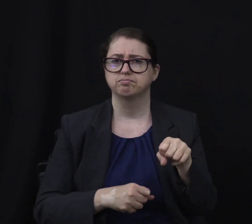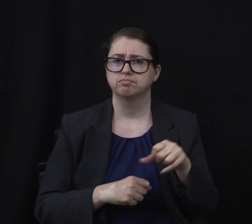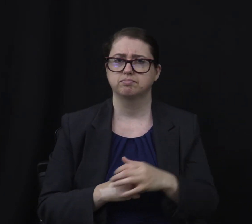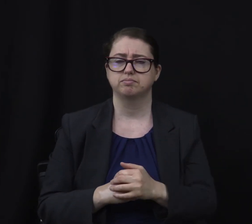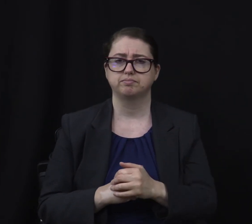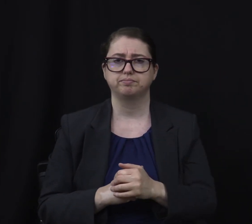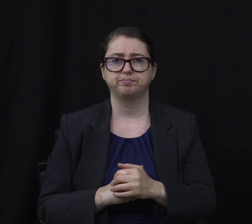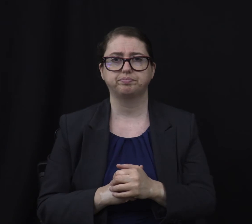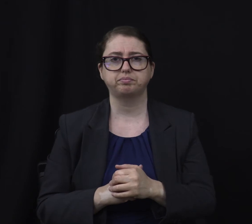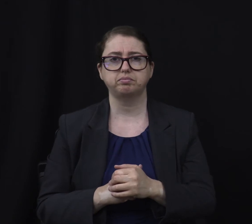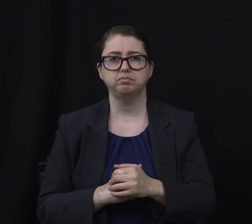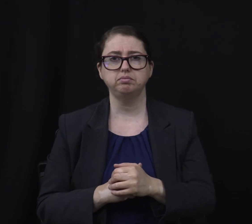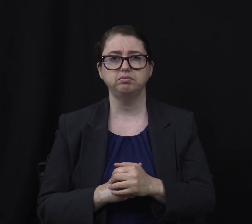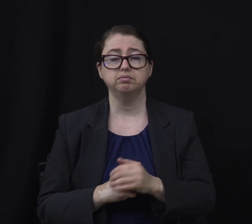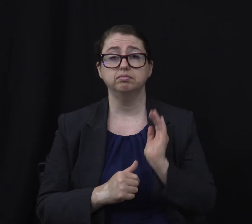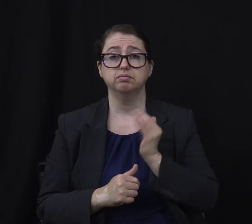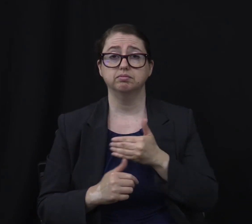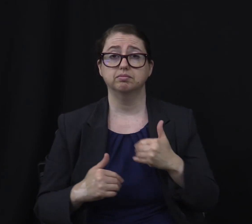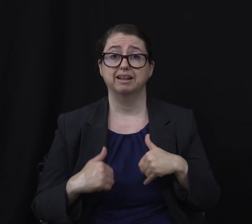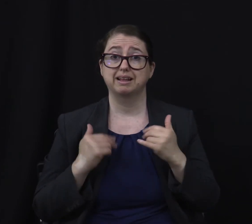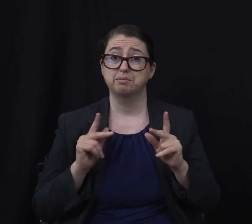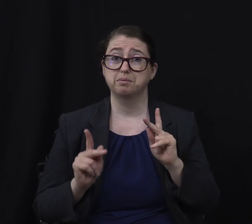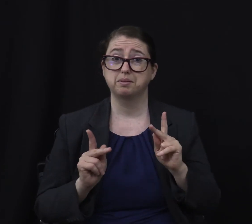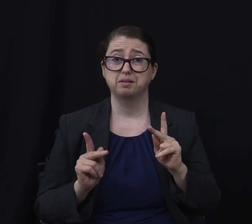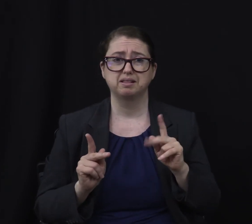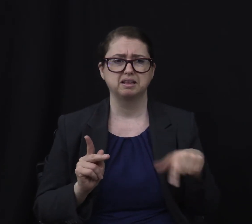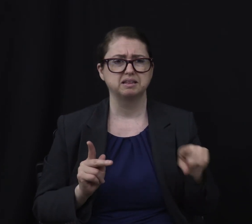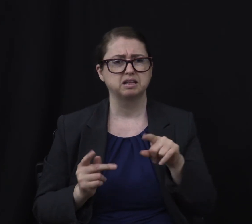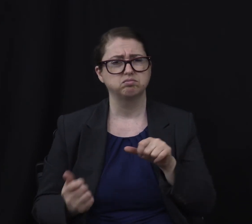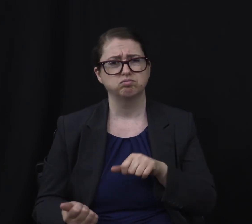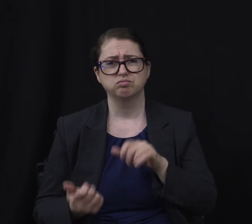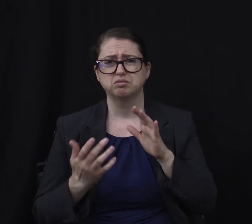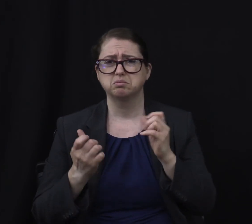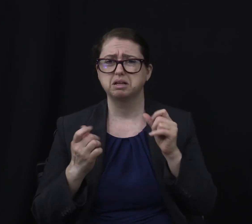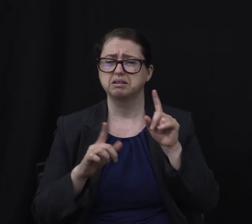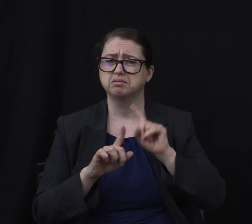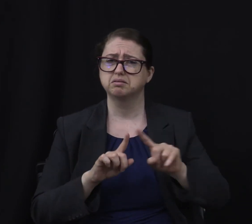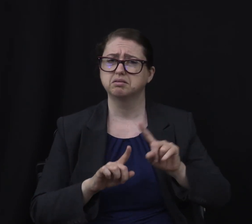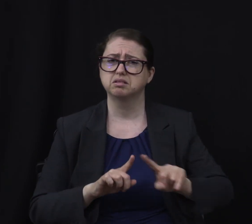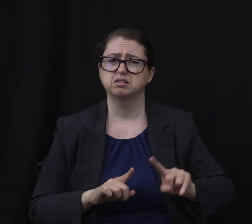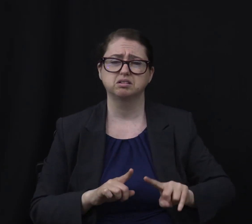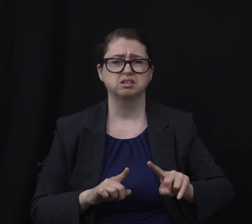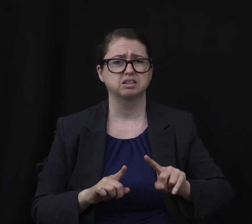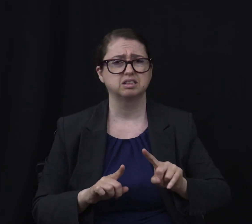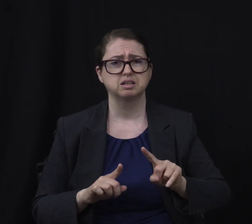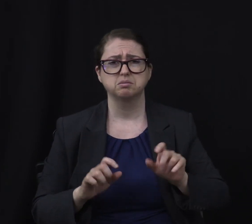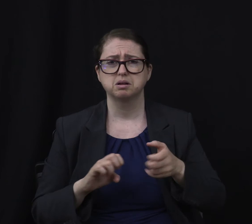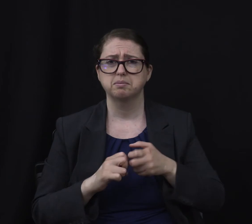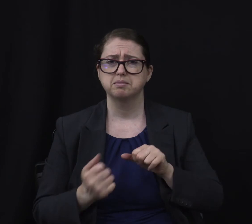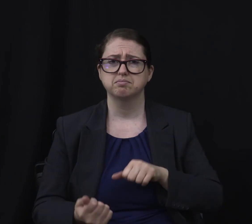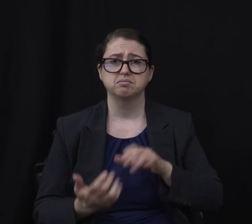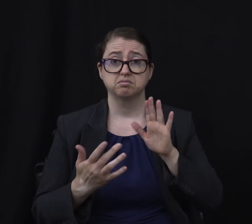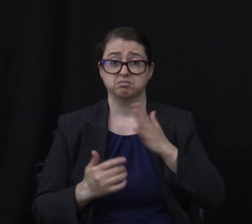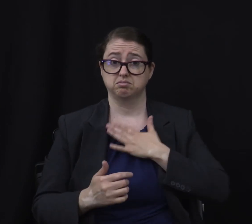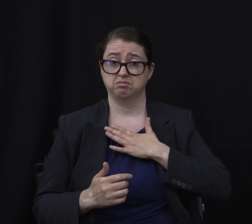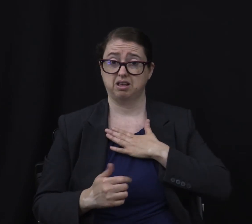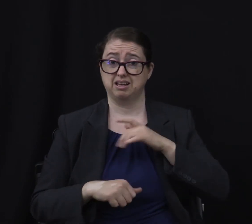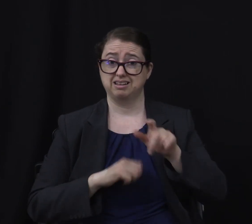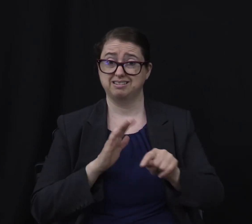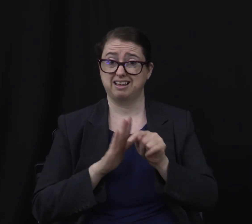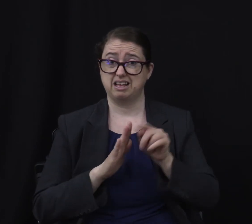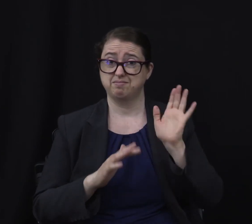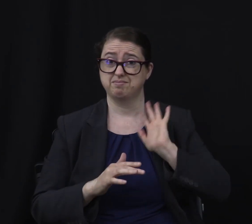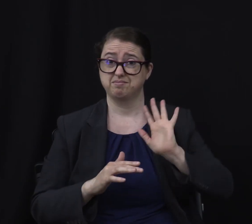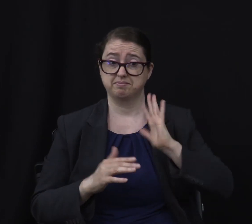Our young people are faced with obstacles today, challenges that even my generation knows not of.